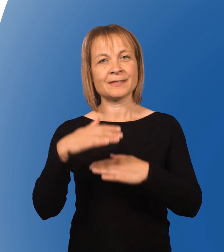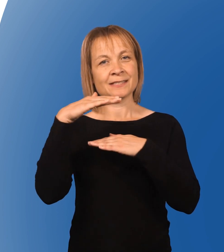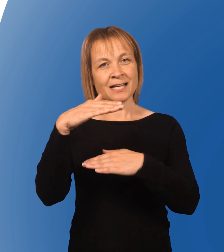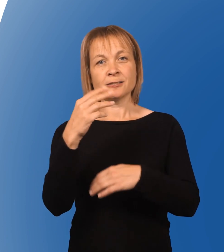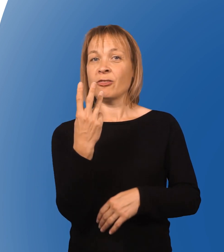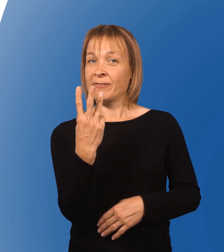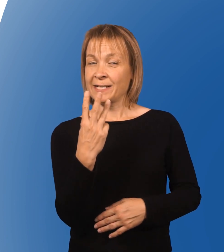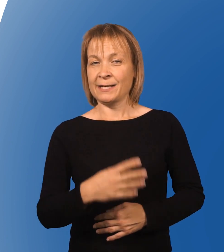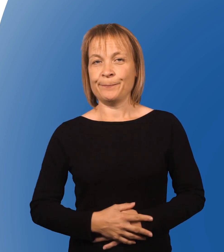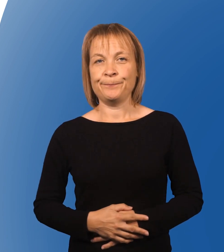Section 3.